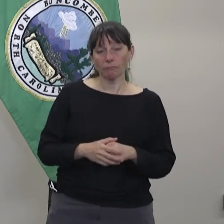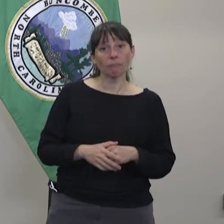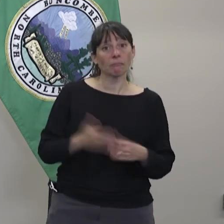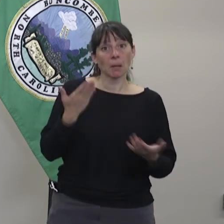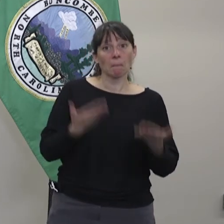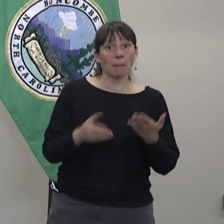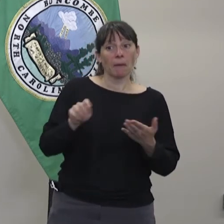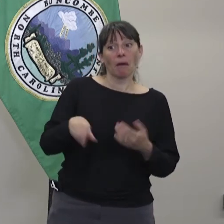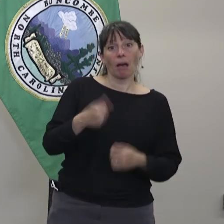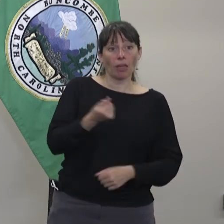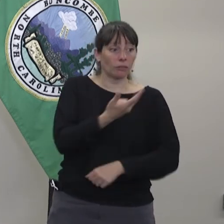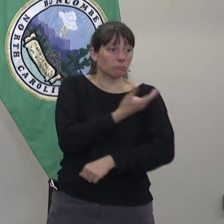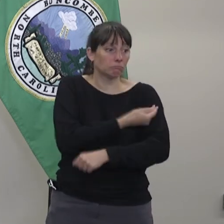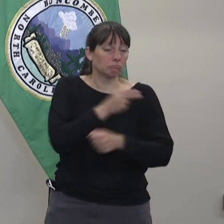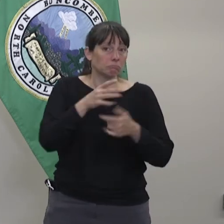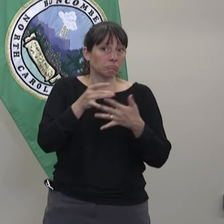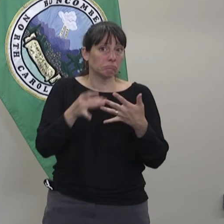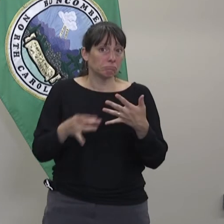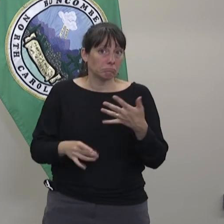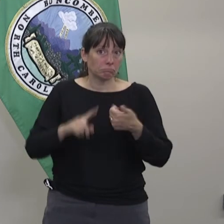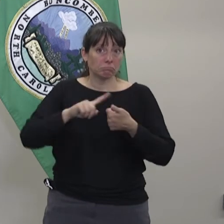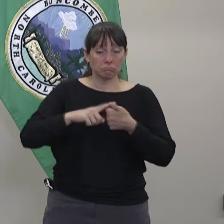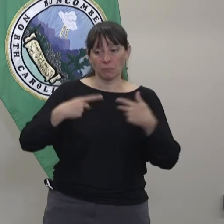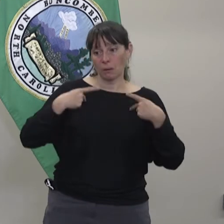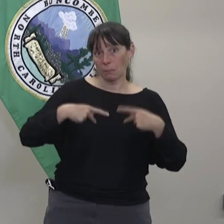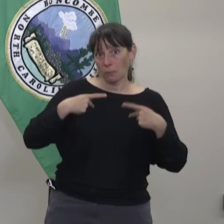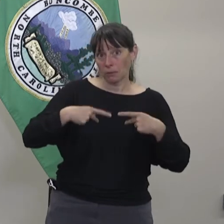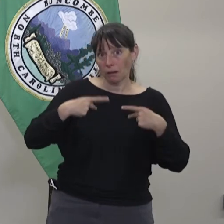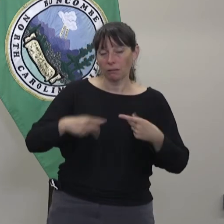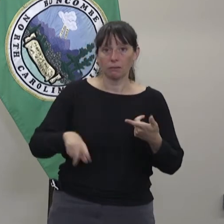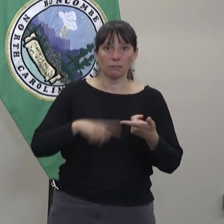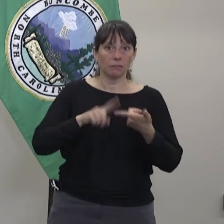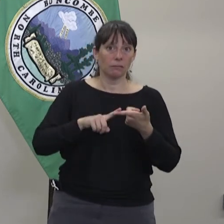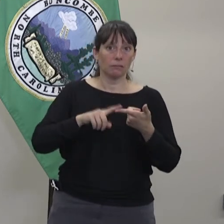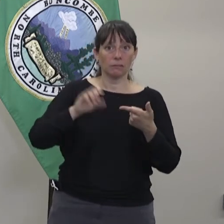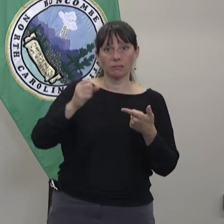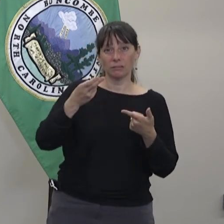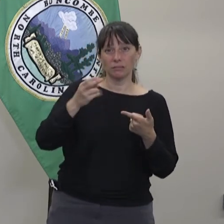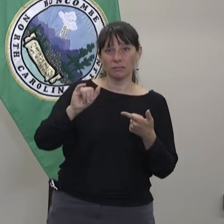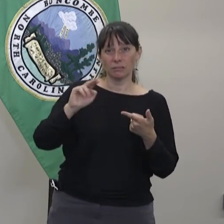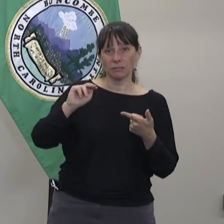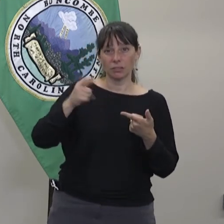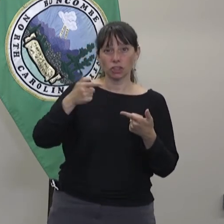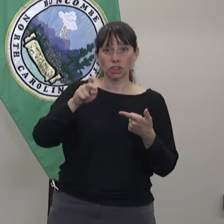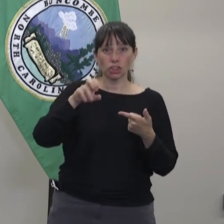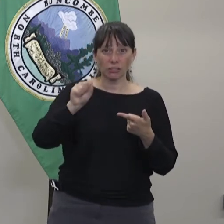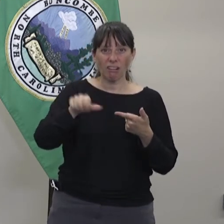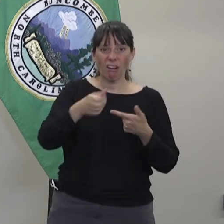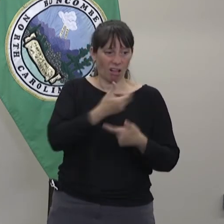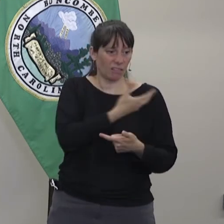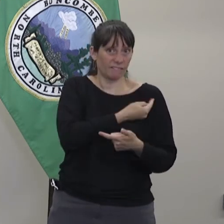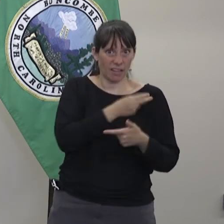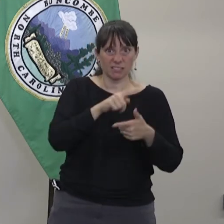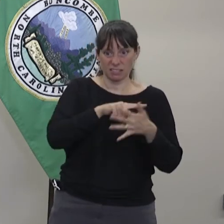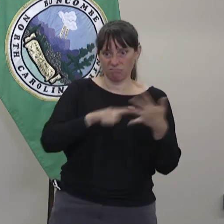be recommended for your age. Please do everything you can to take care of yourself and each other.